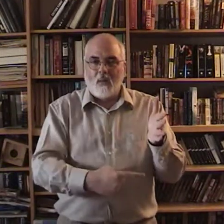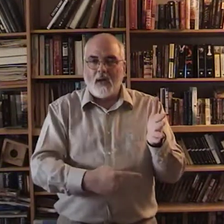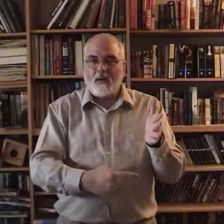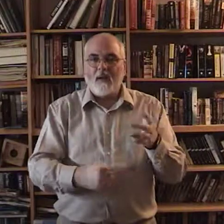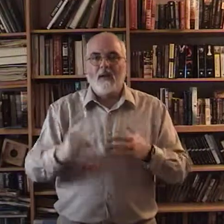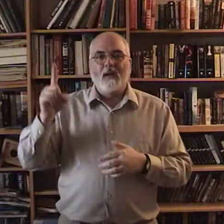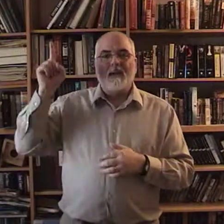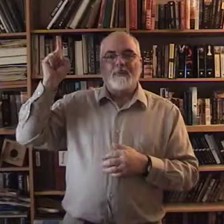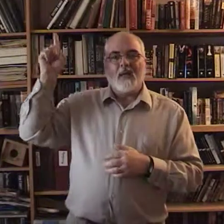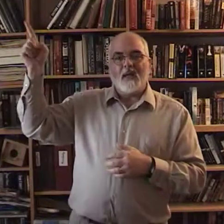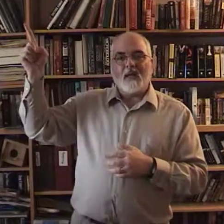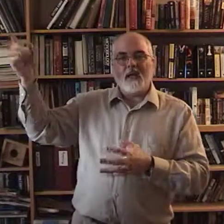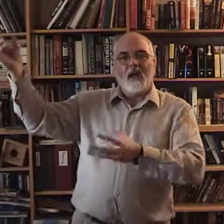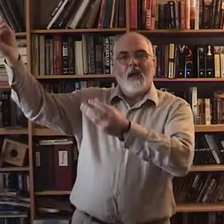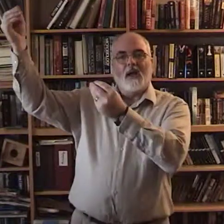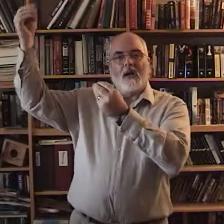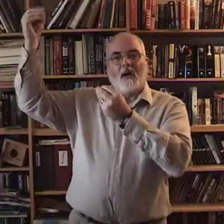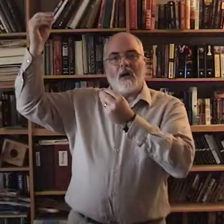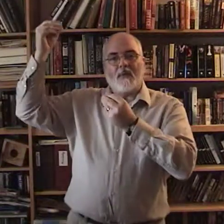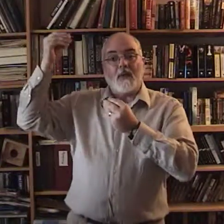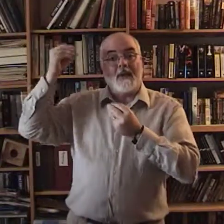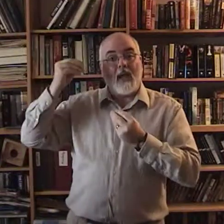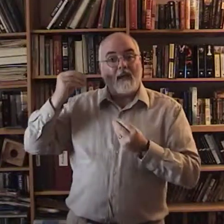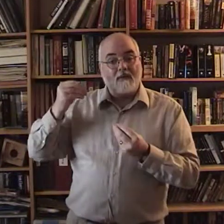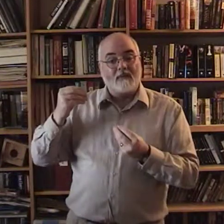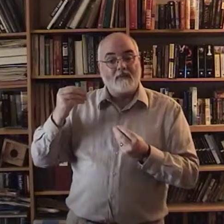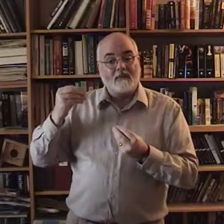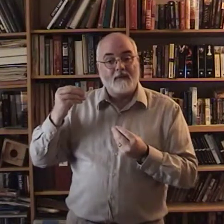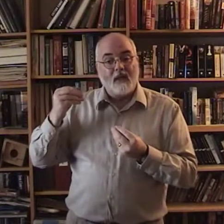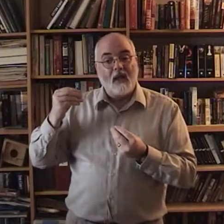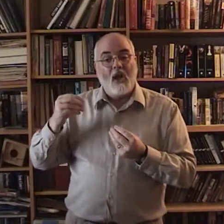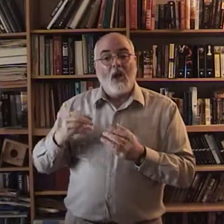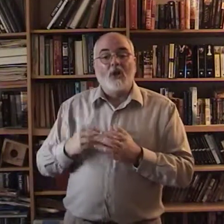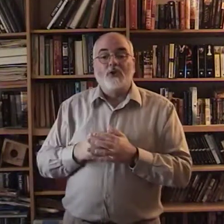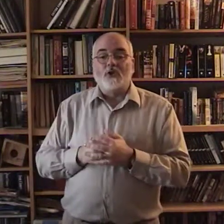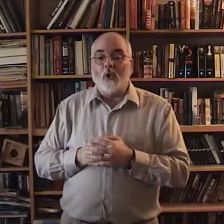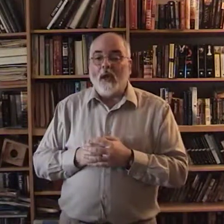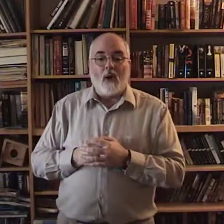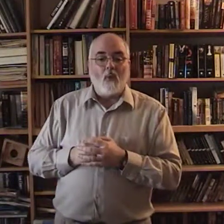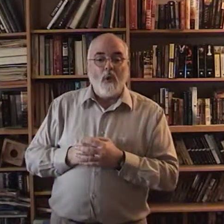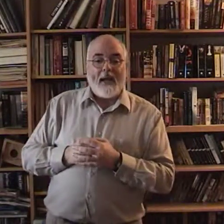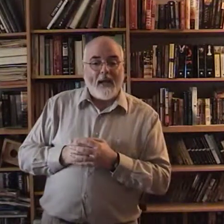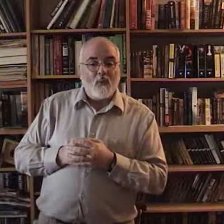What he offered, gave. So outweighed